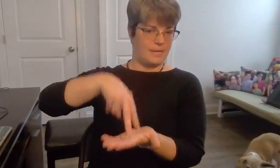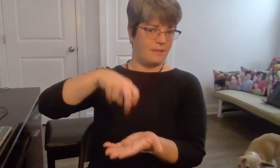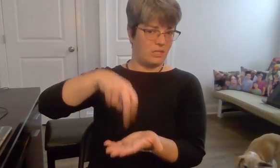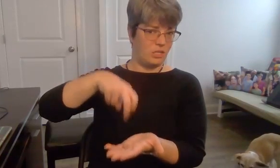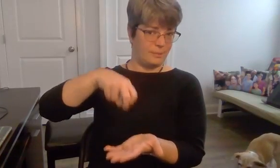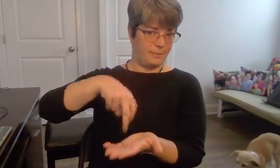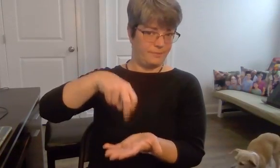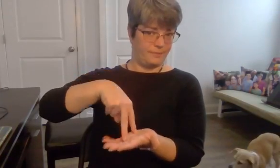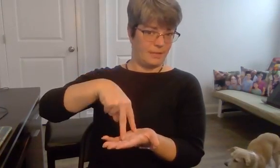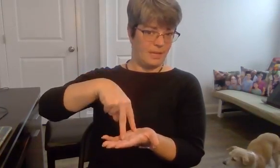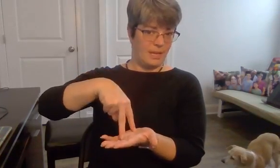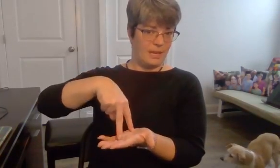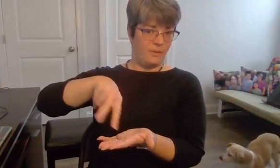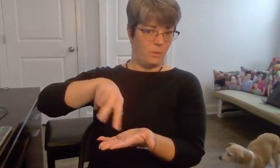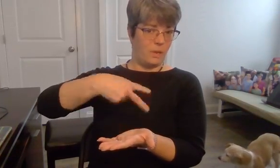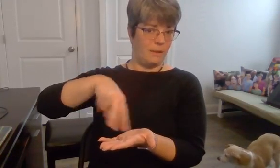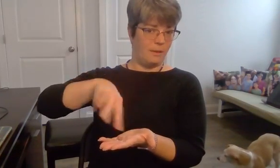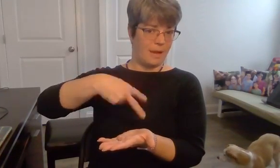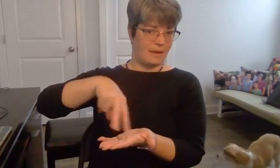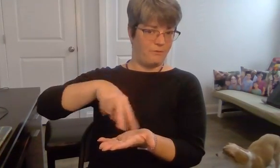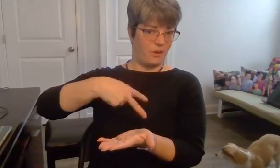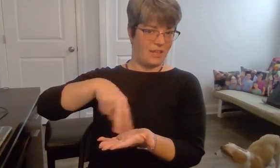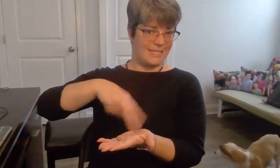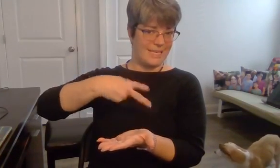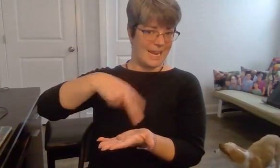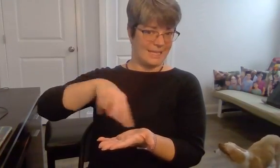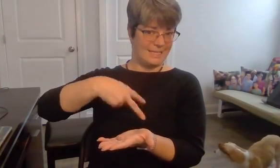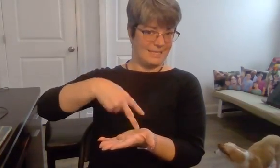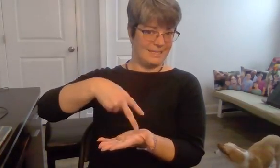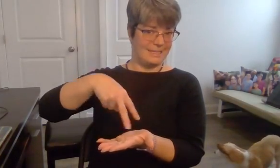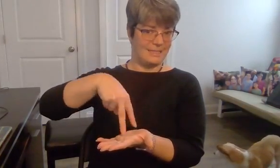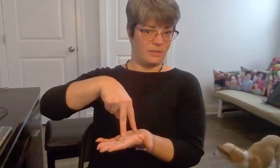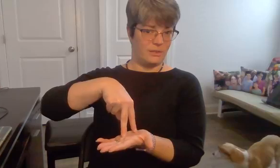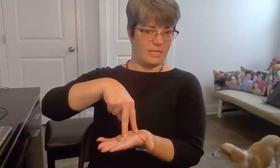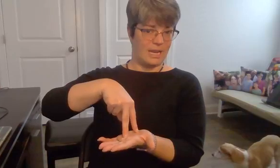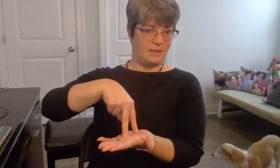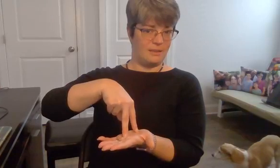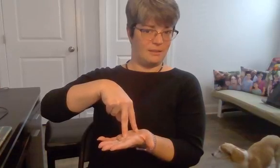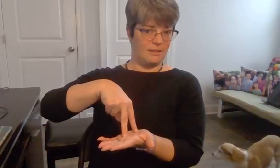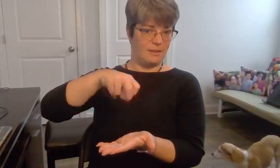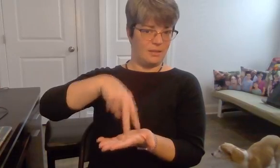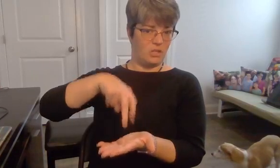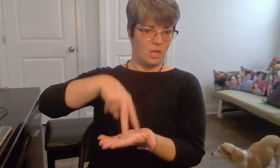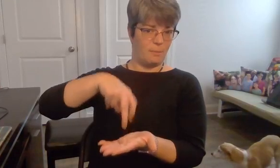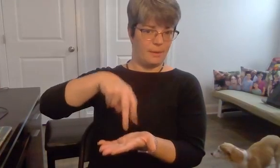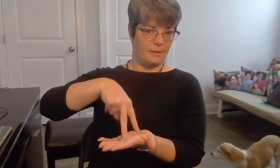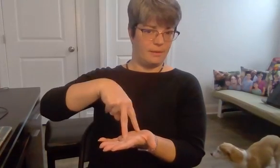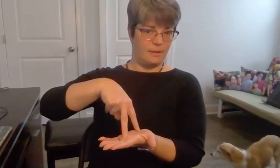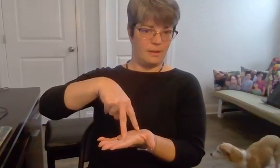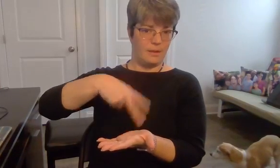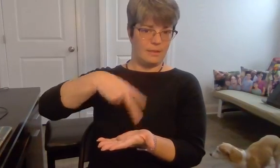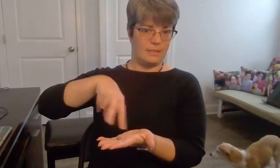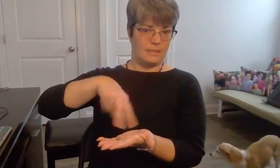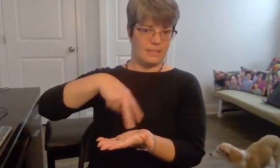down, that's jump. If you wiggle them back and forth, that's dance. So stand, jump,